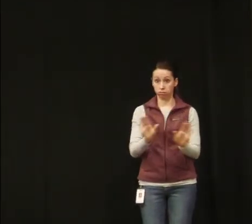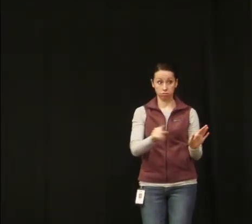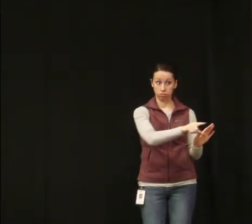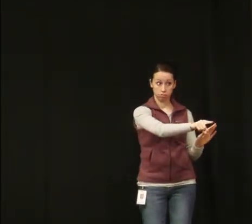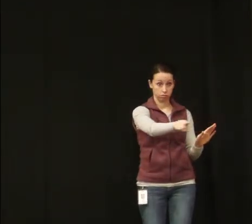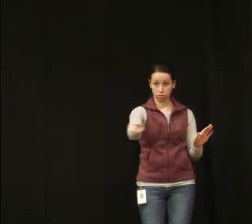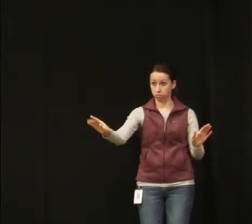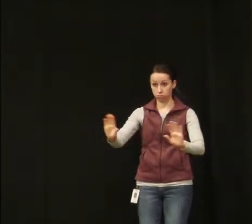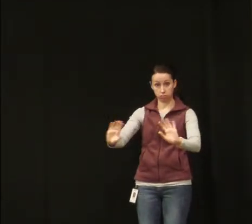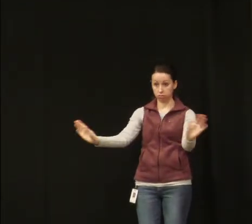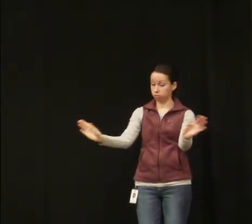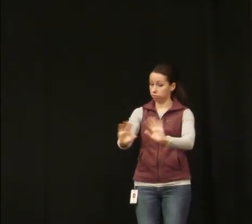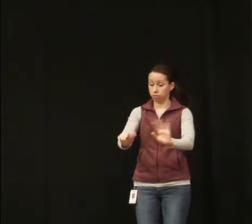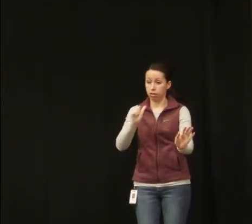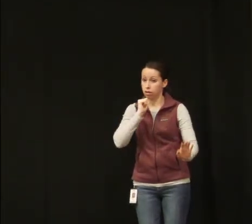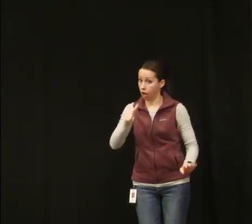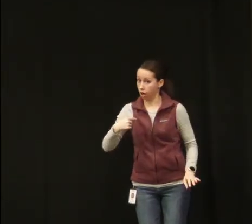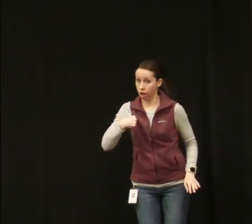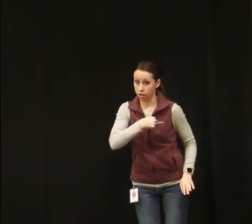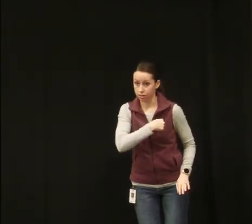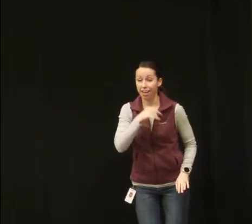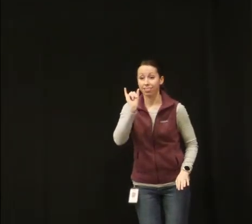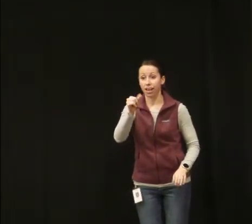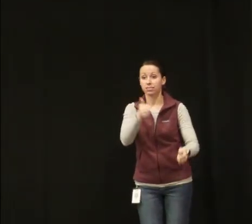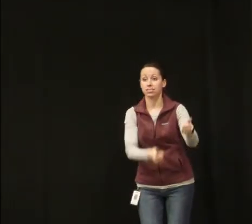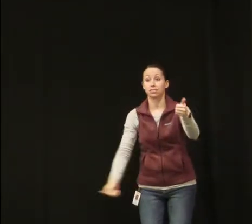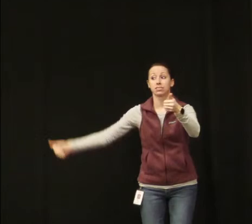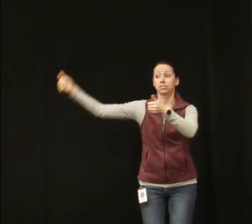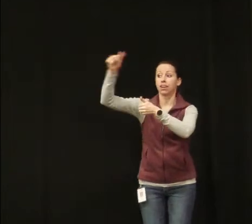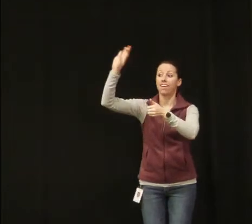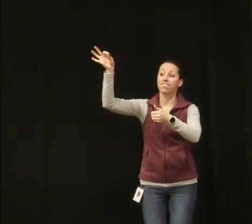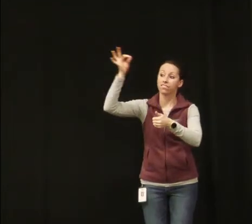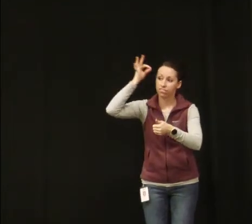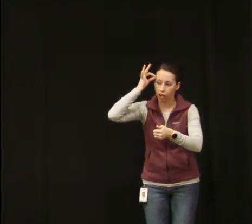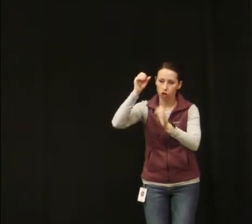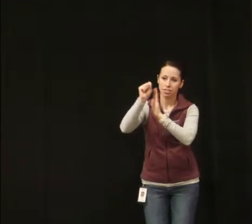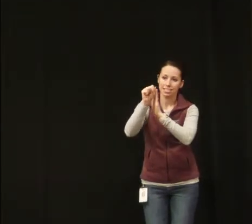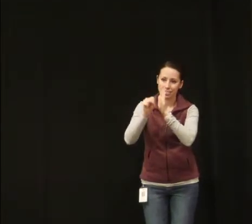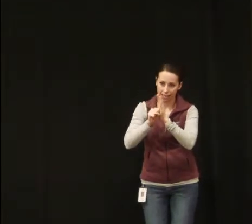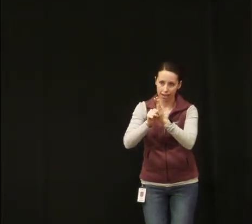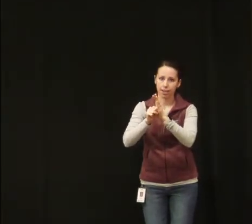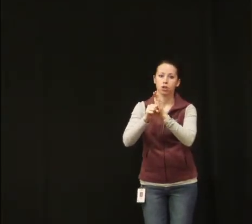us. That is the federal and state regulation.